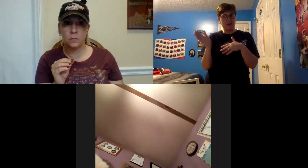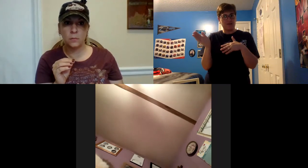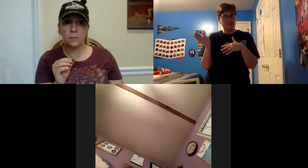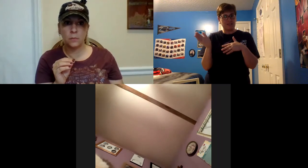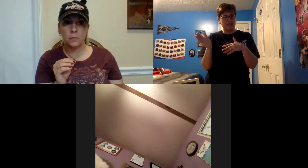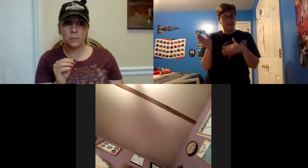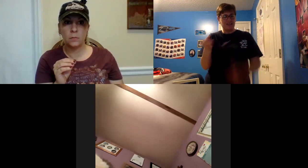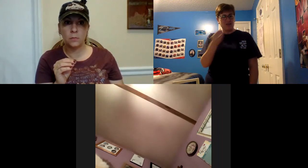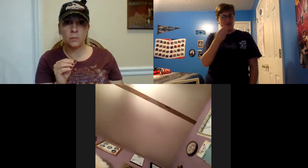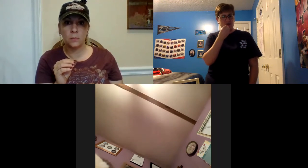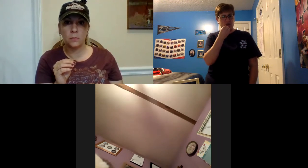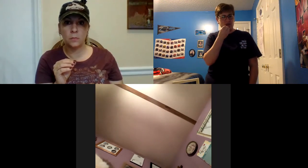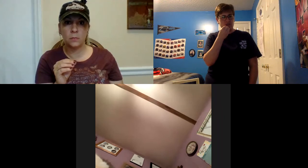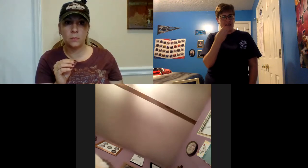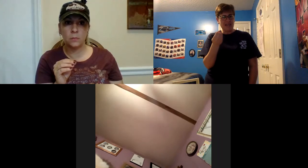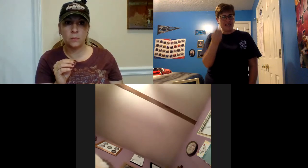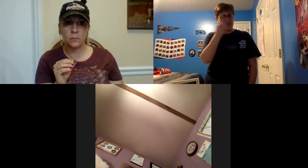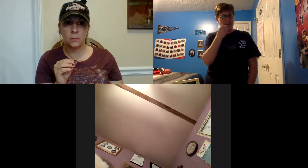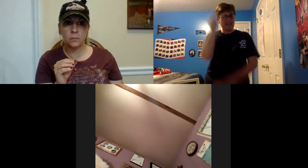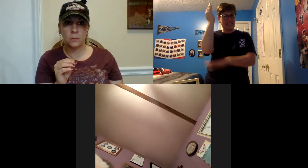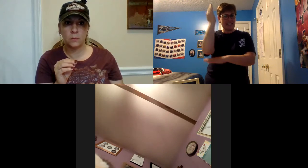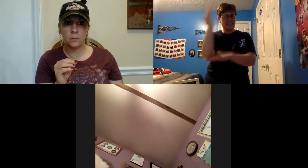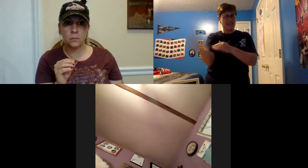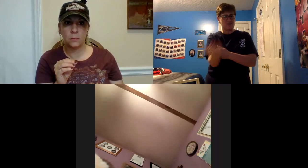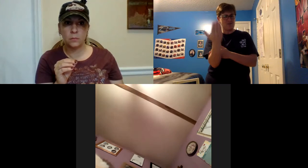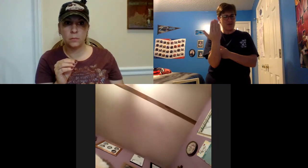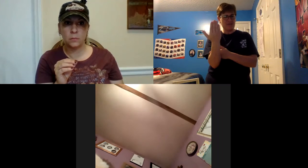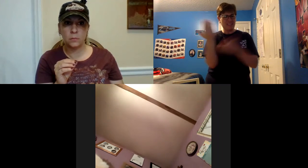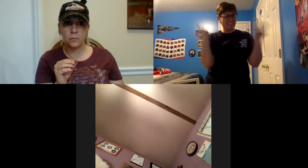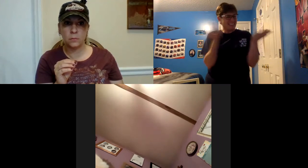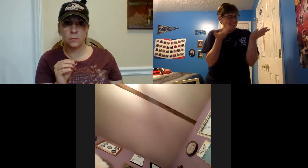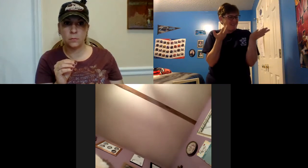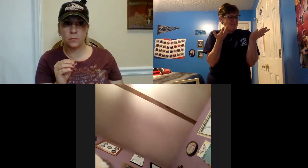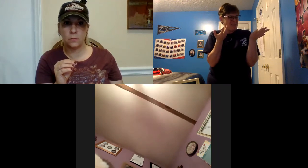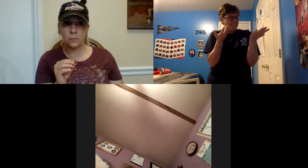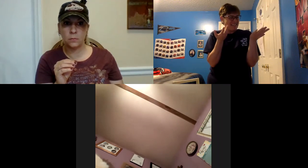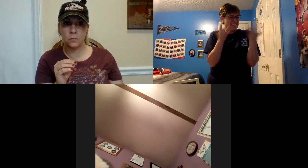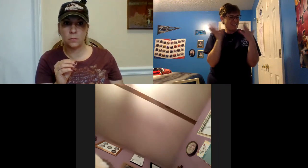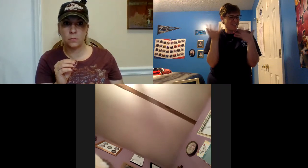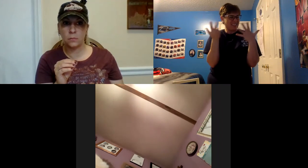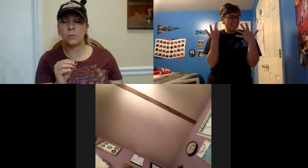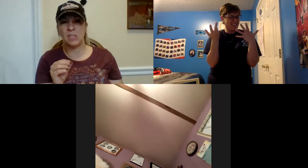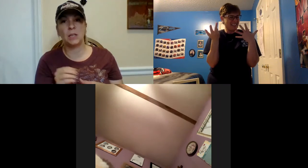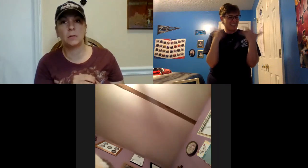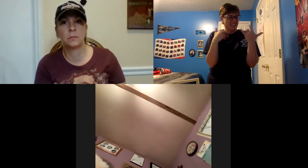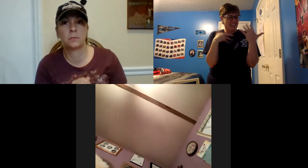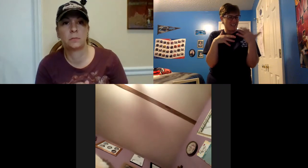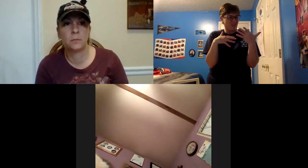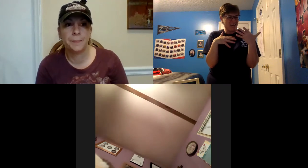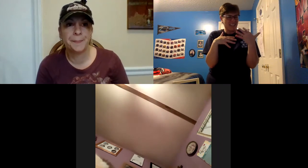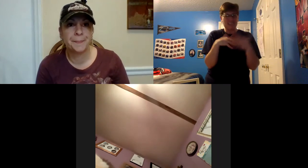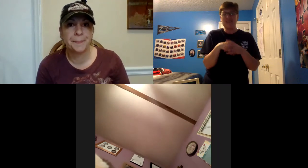ate breakfast, then are you going to do 8 and 8 again and do morning with it? You know what I mean? That's where it's like, it's